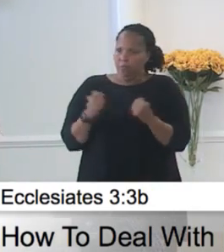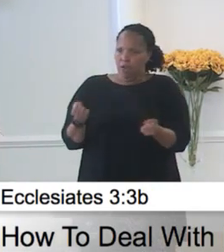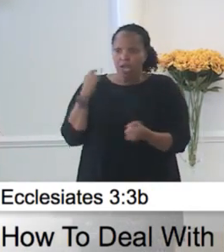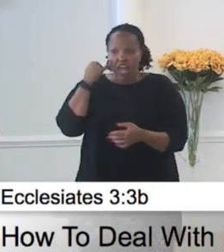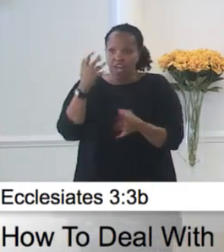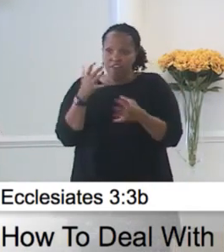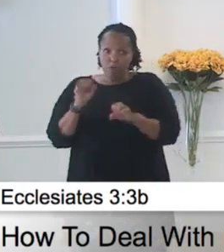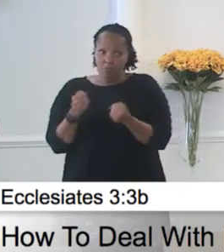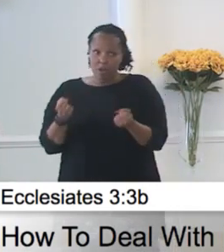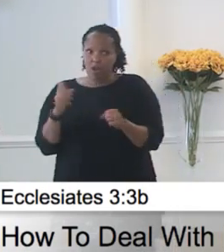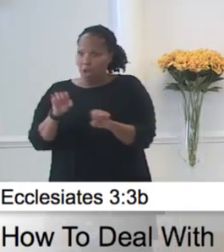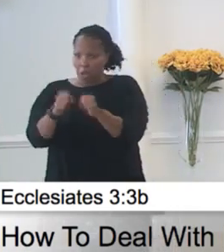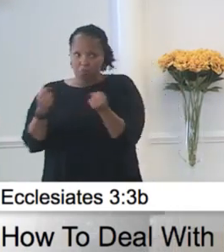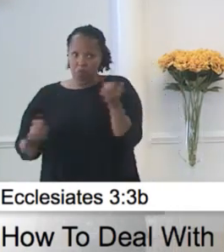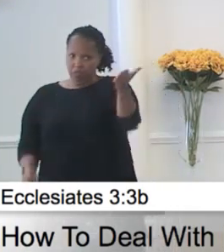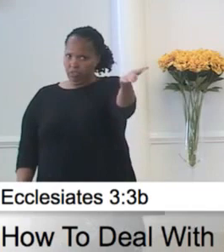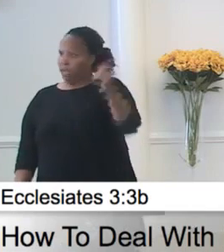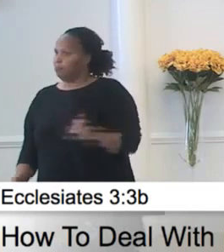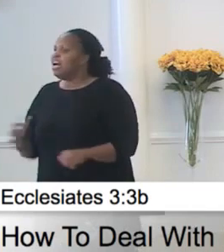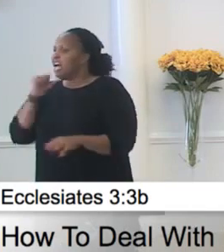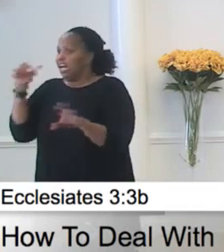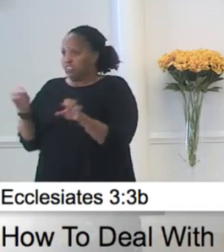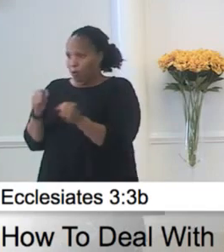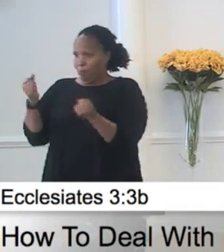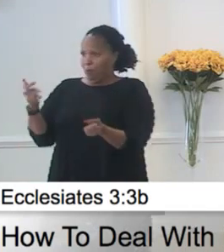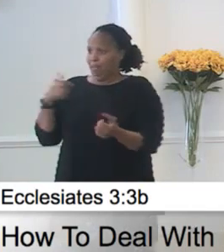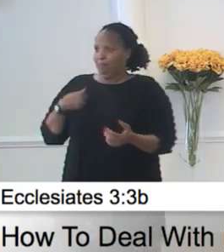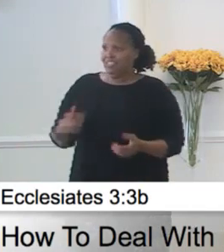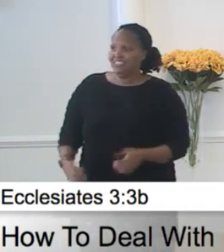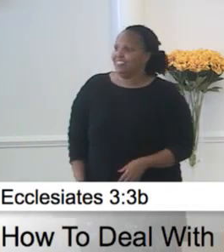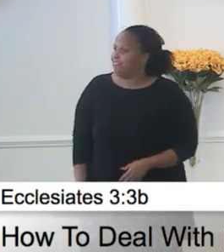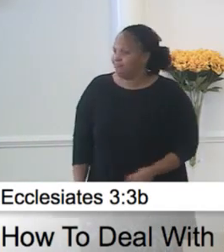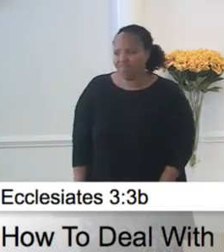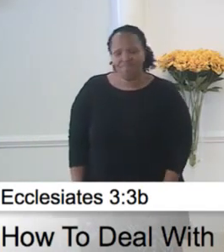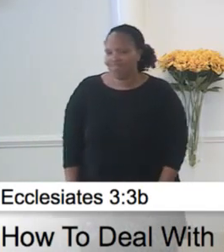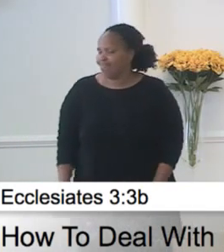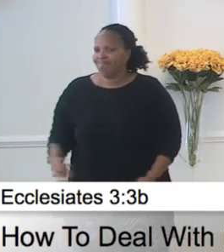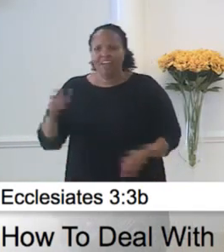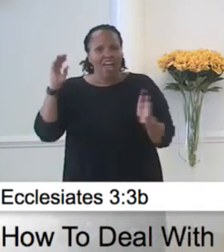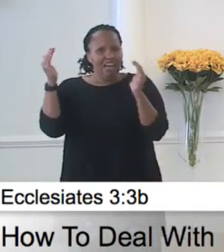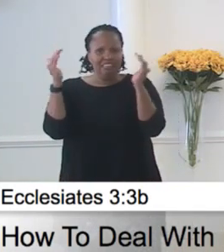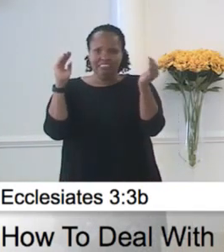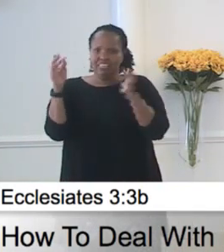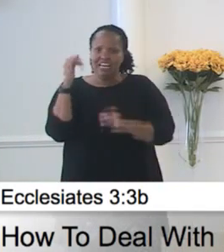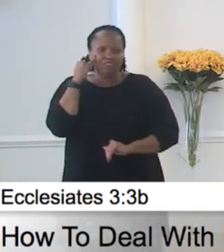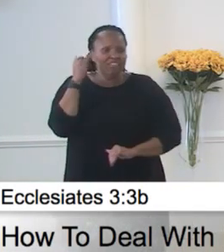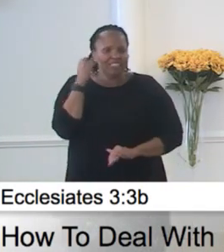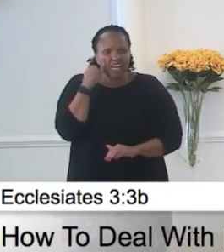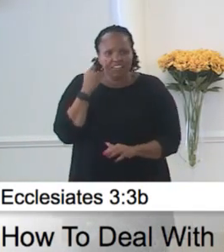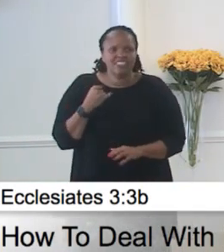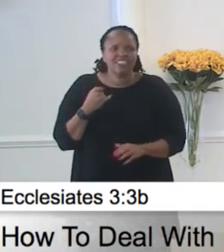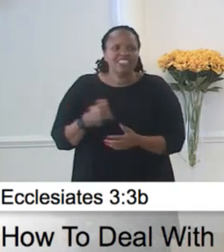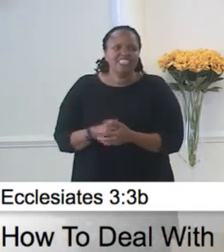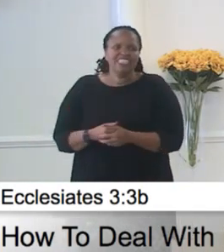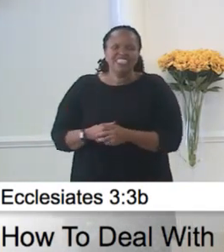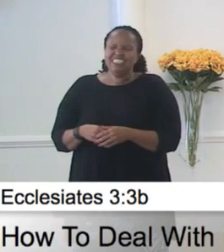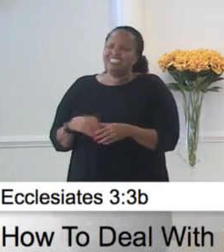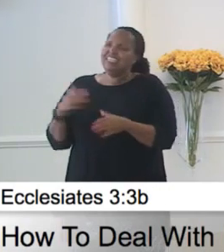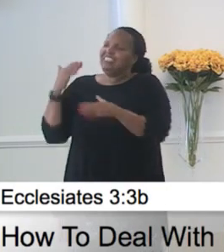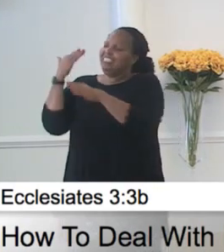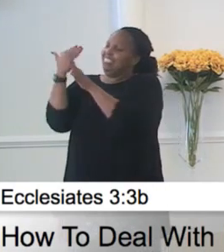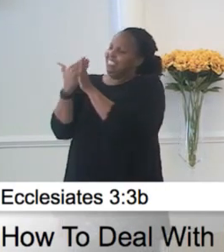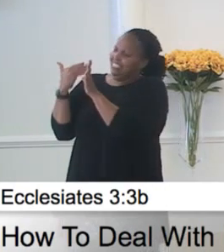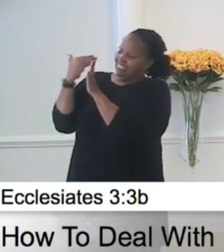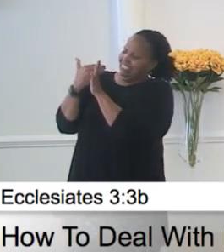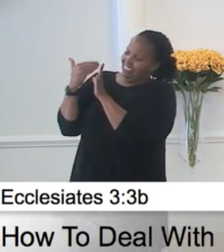to break somebody, break them. But don't break me. Oh, it seems as if he is bombarding my